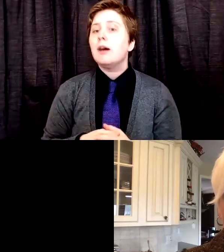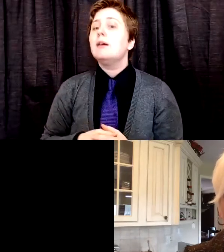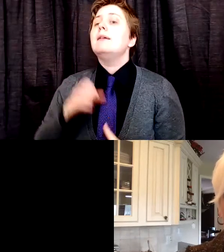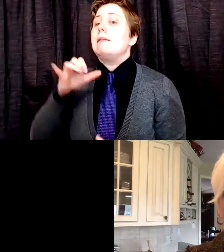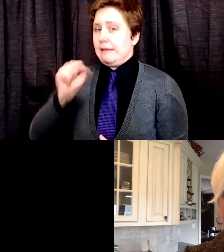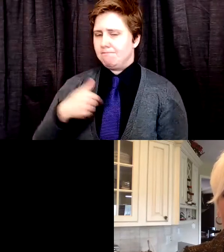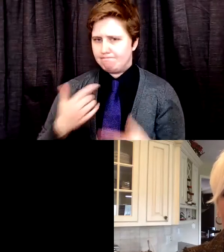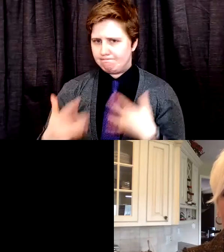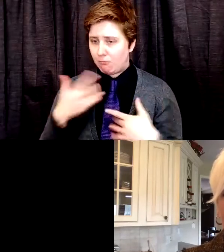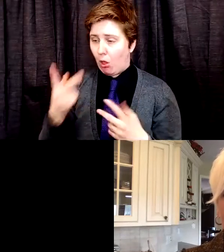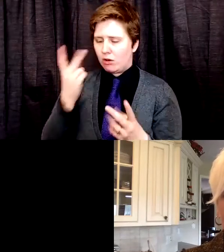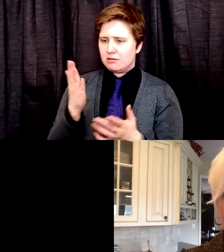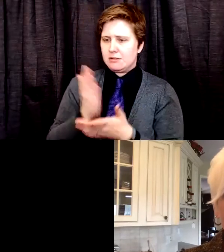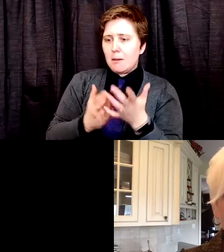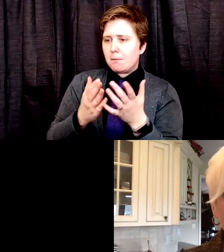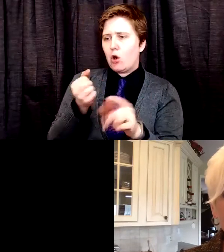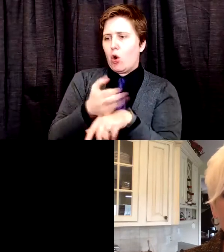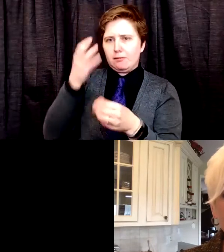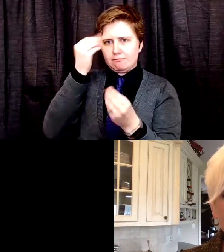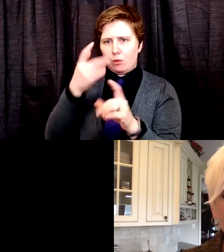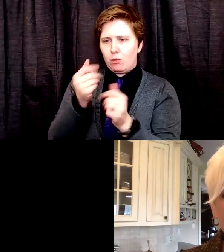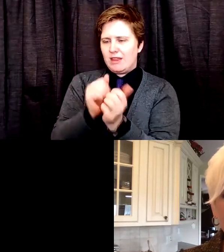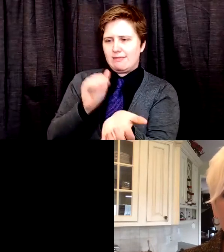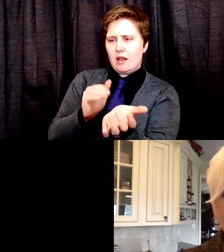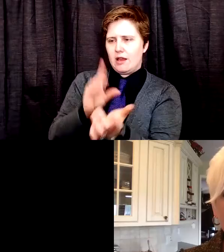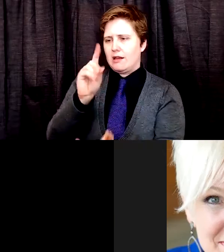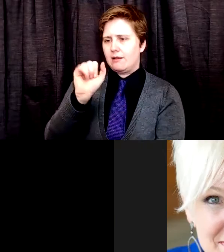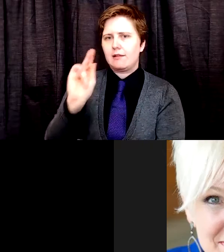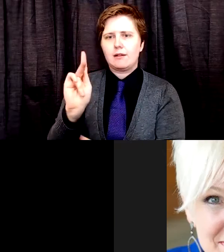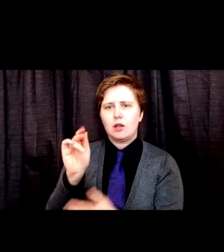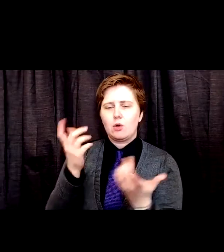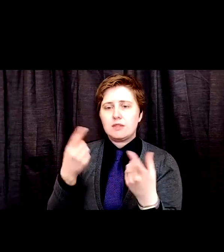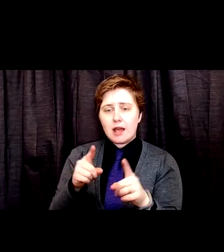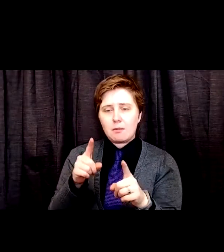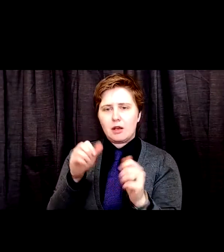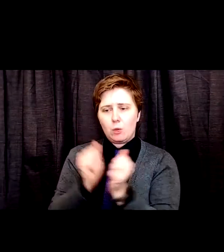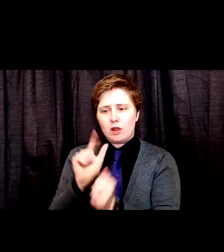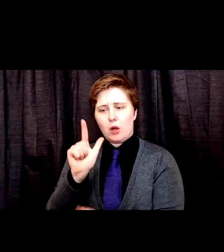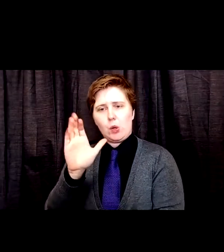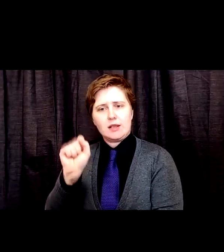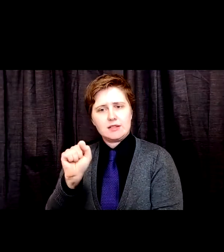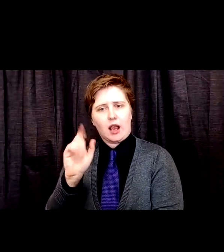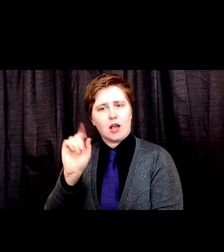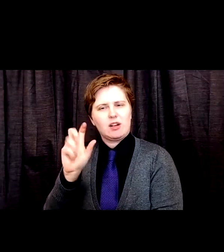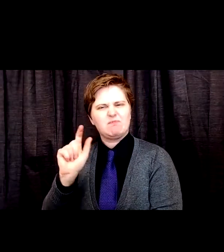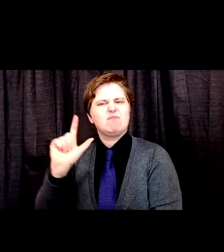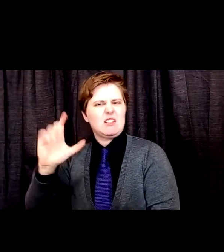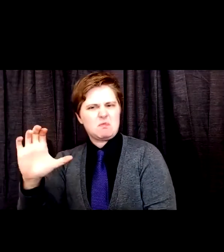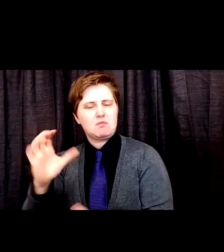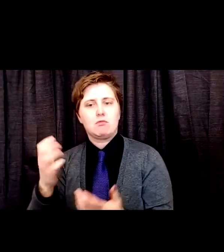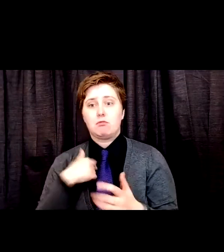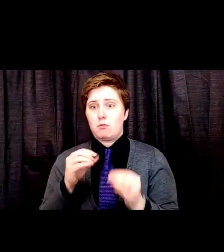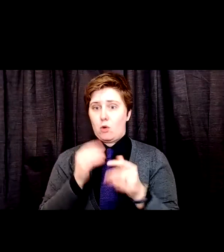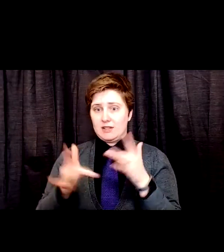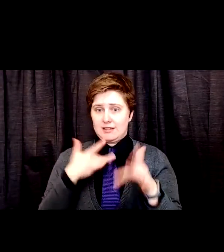at some preliminary data with Dr. Dake on what's happening with inside Lucas County. But I'm more excited to talk about this. Is